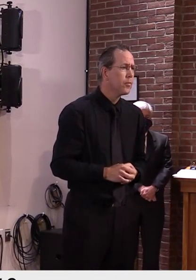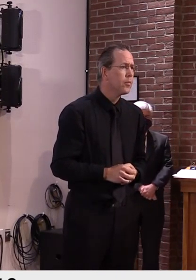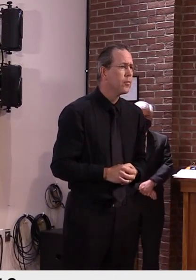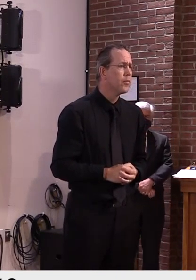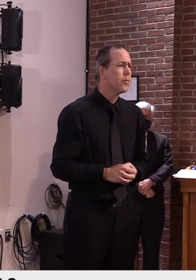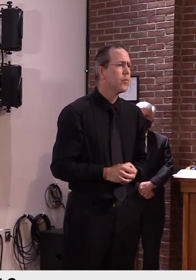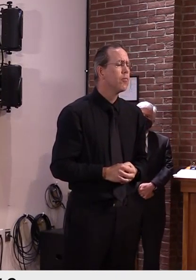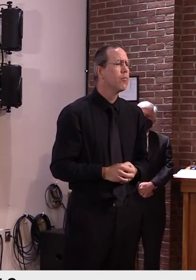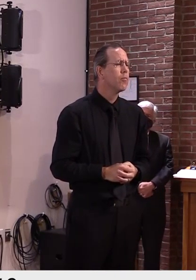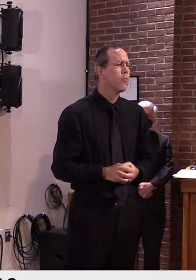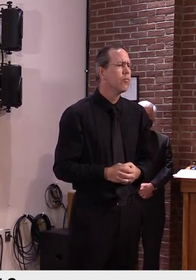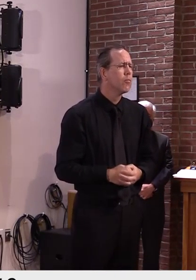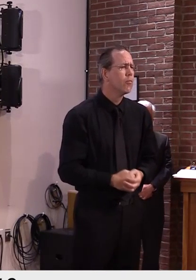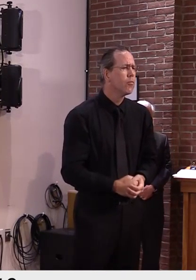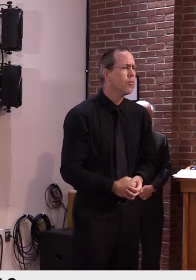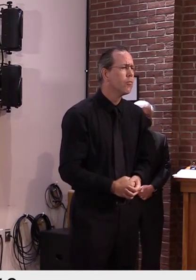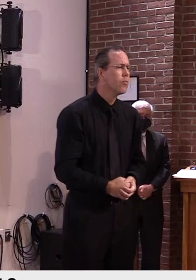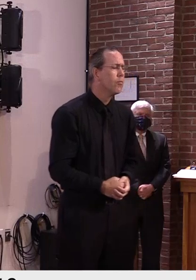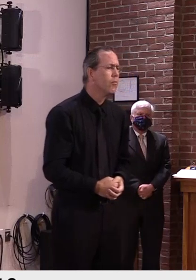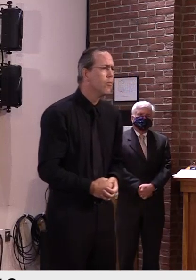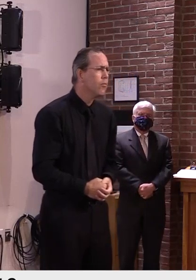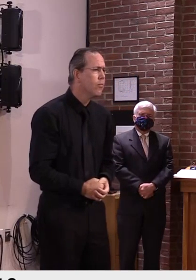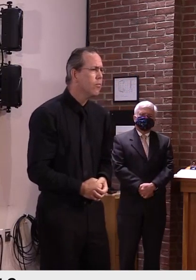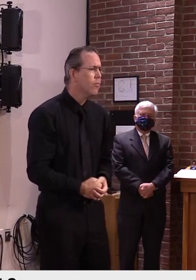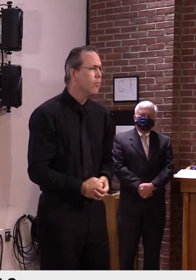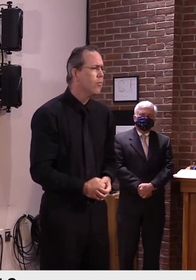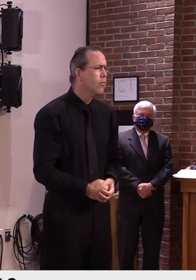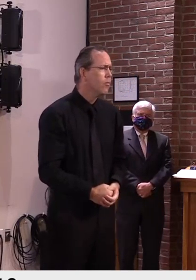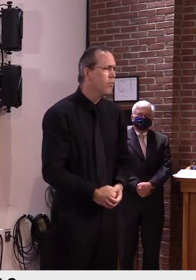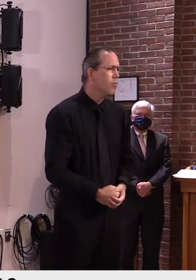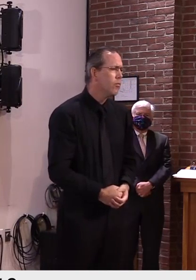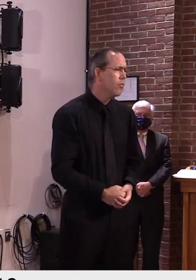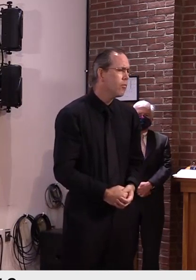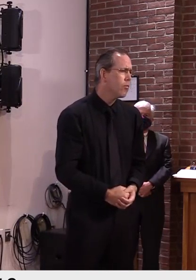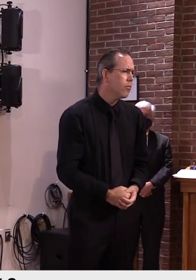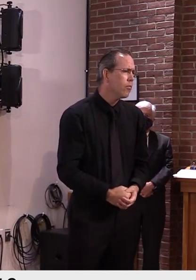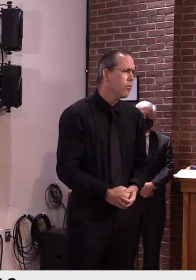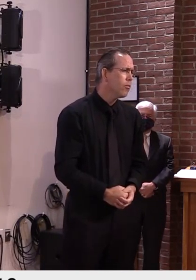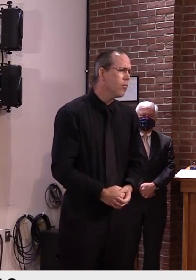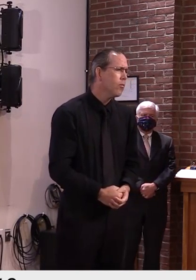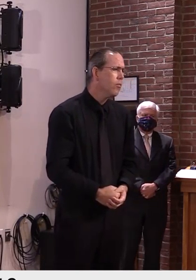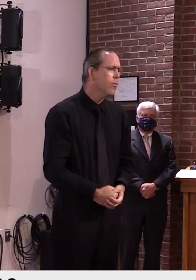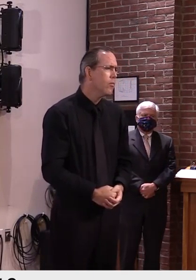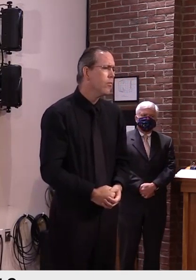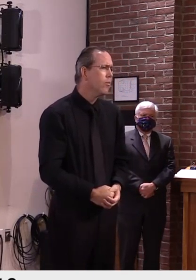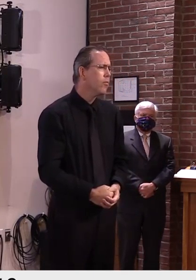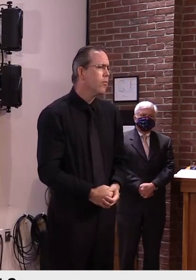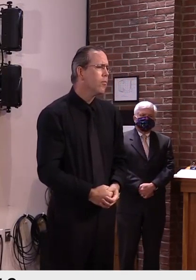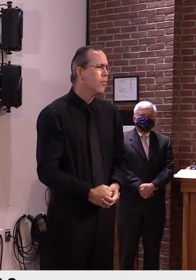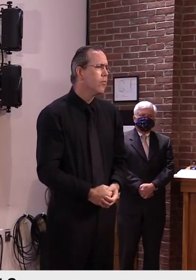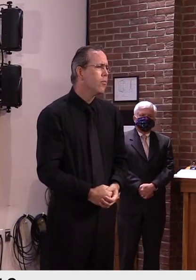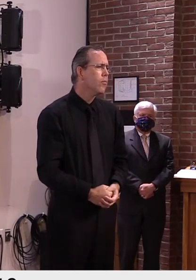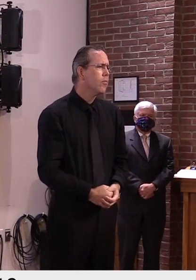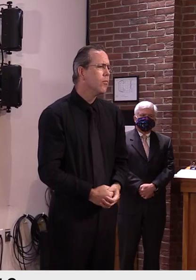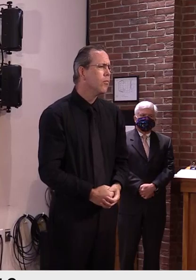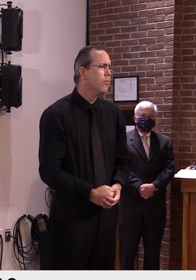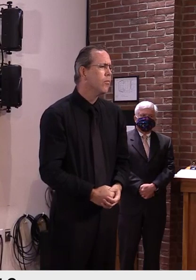end of this week. I'm just kind of hoping to gather your kind of final thoughts on it. It's been a marathon legislative